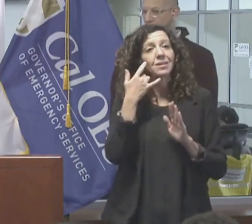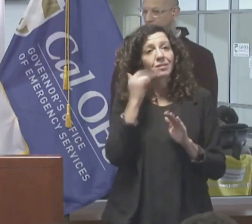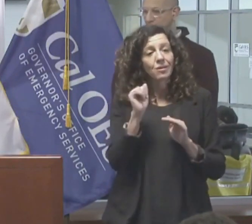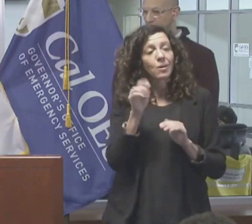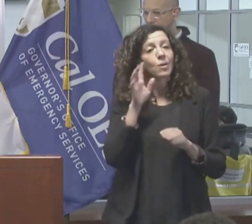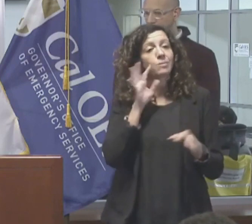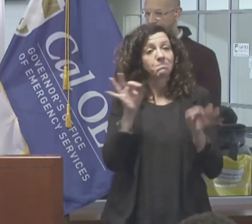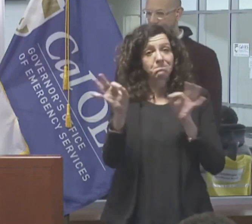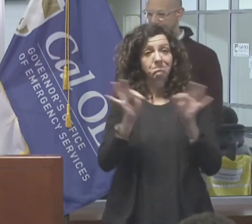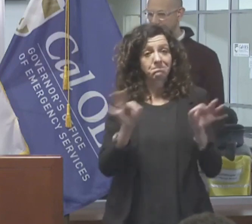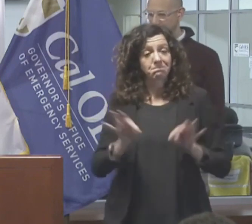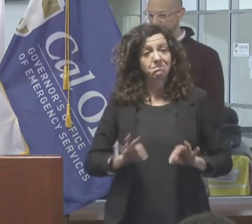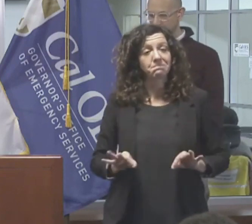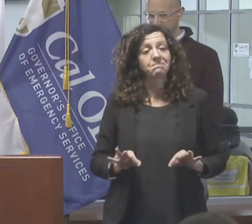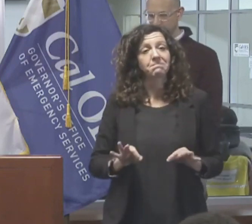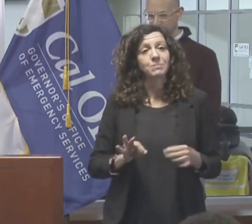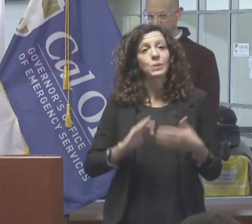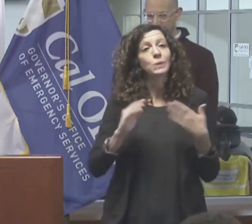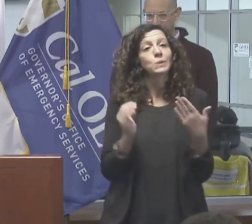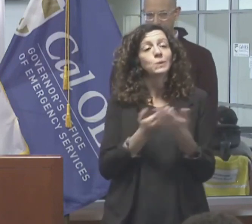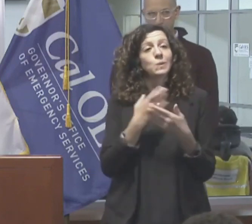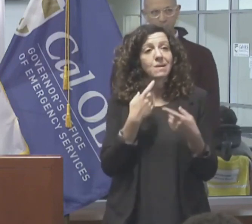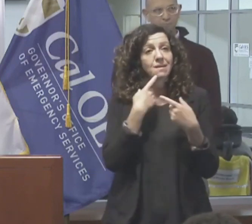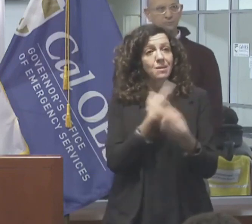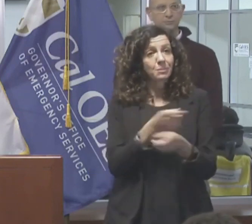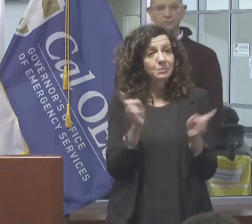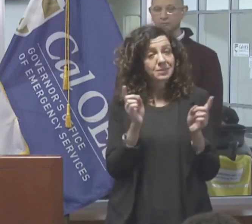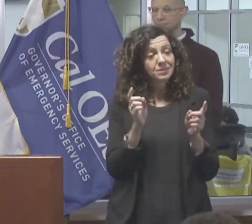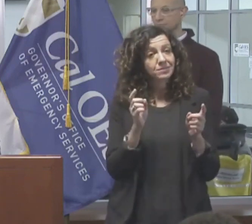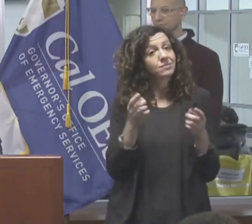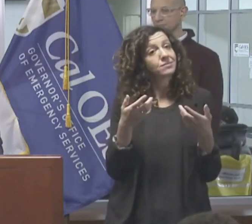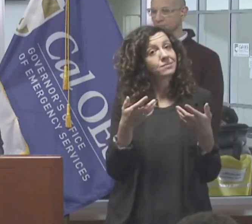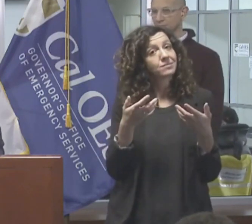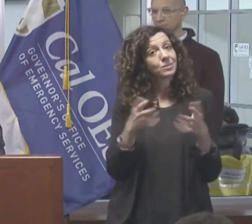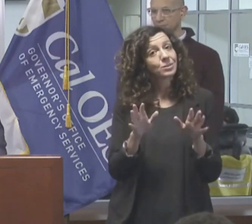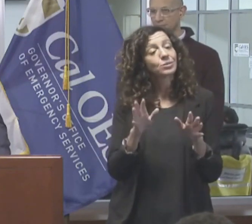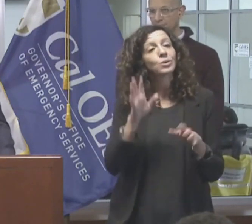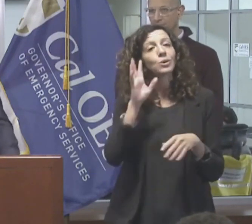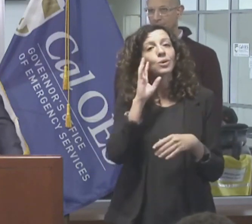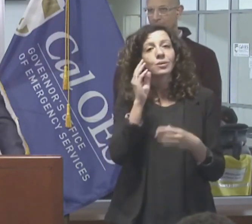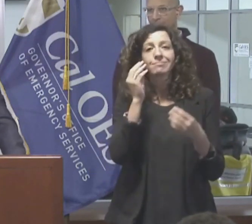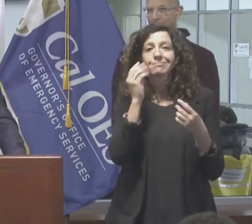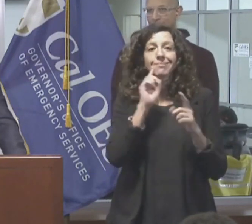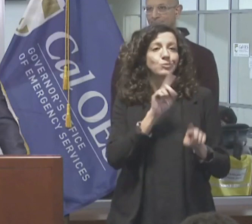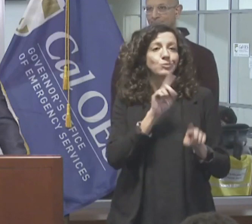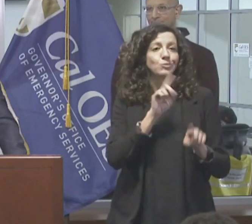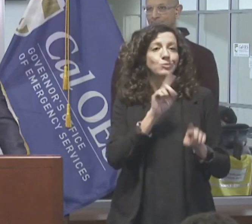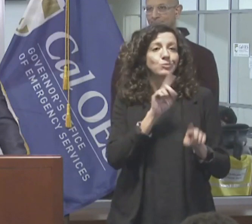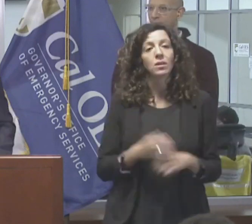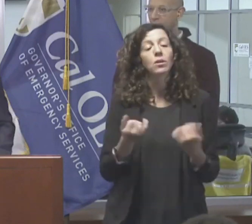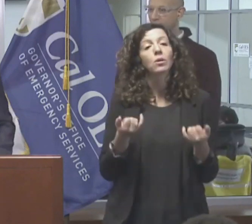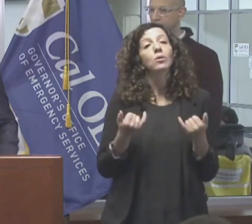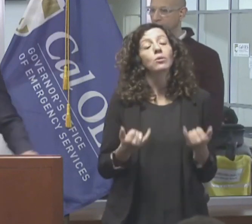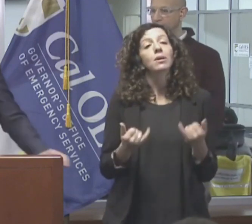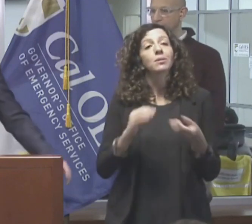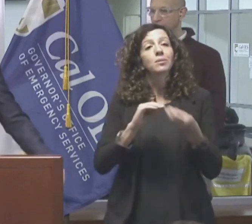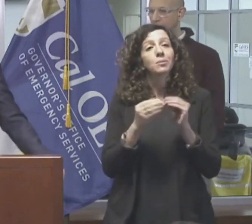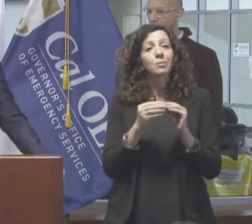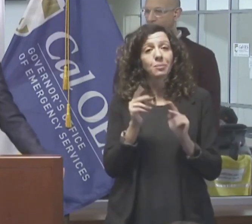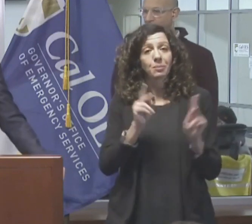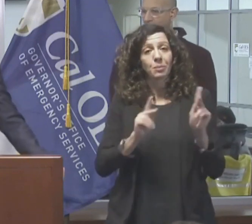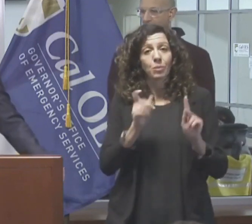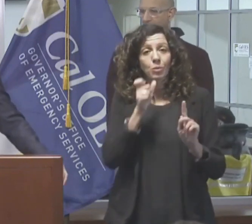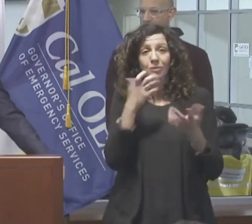through some new announcements, and then, of course, here to catch up, answer any questions. Current number of people that